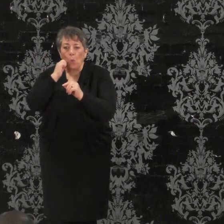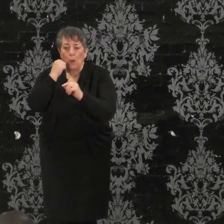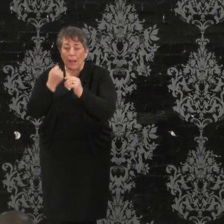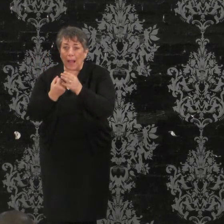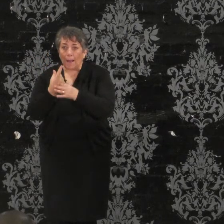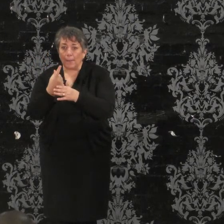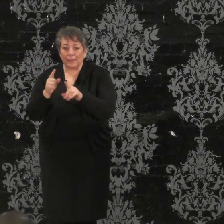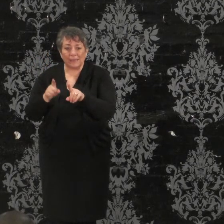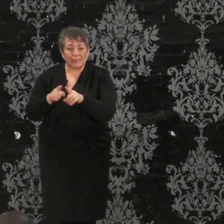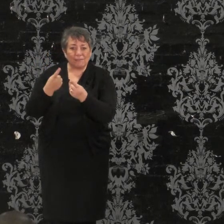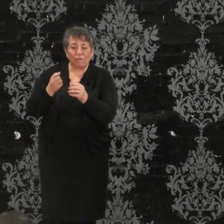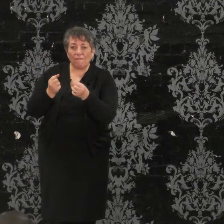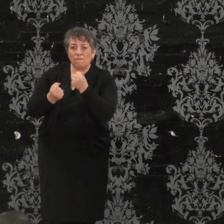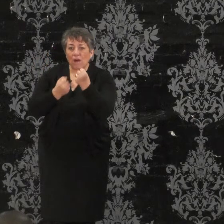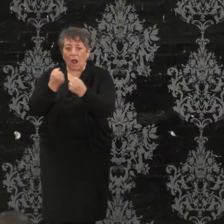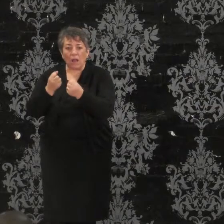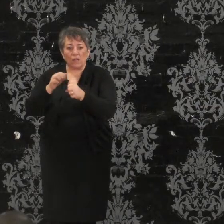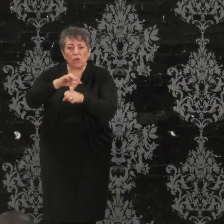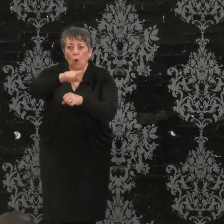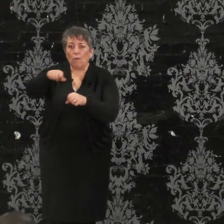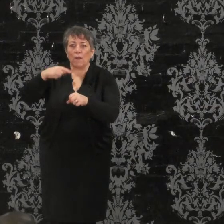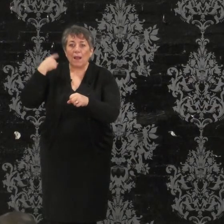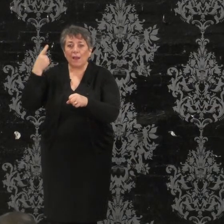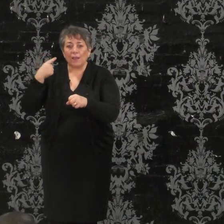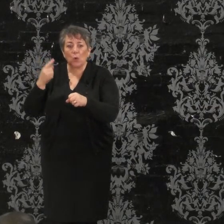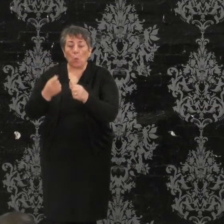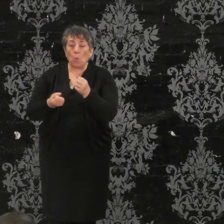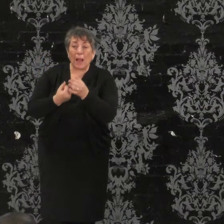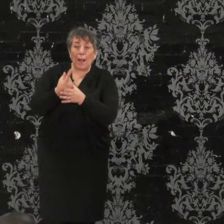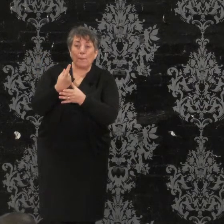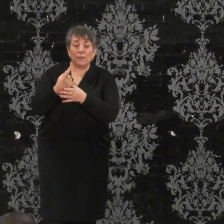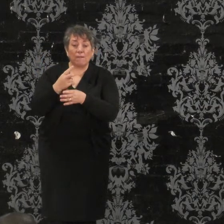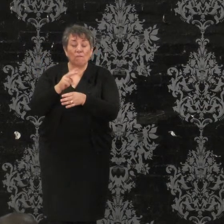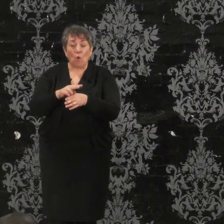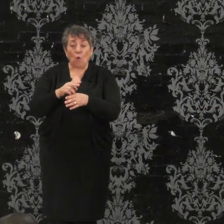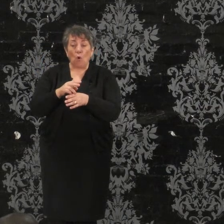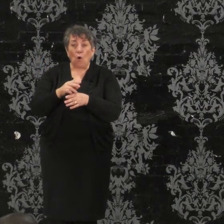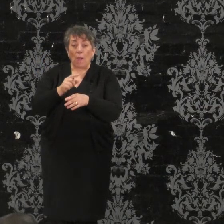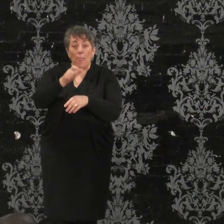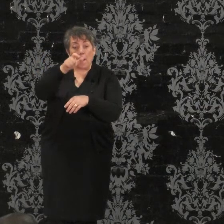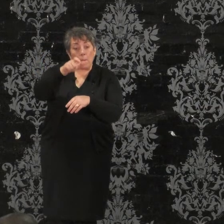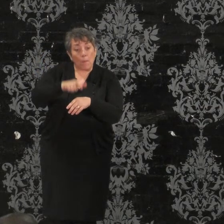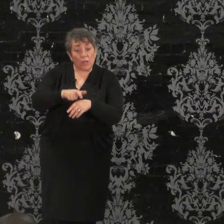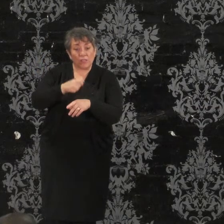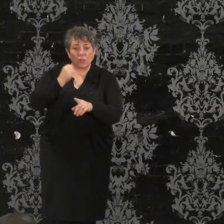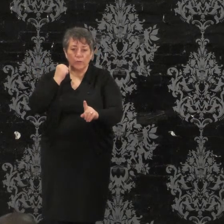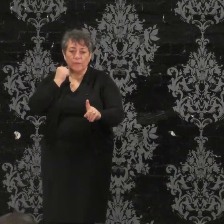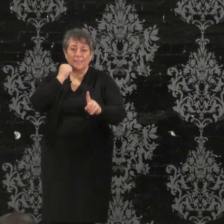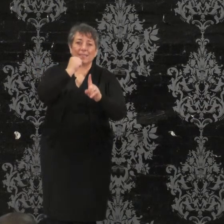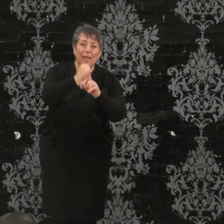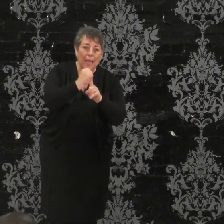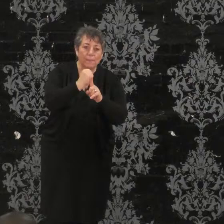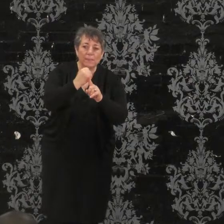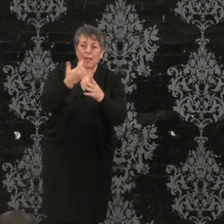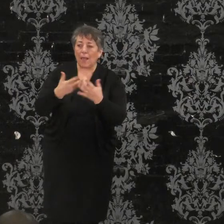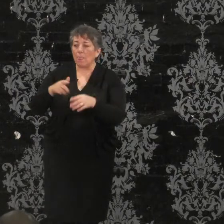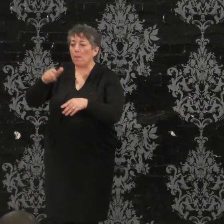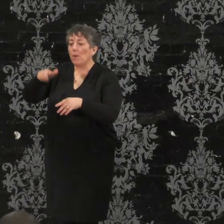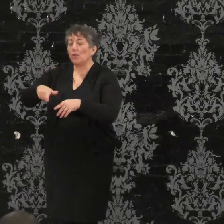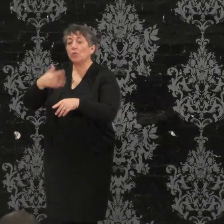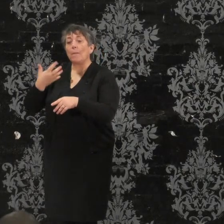London for both victims and offenders. So what's the latest